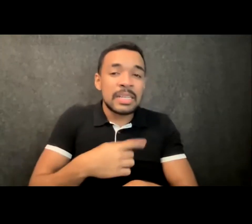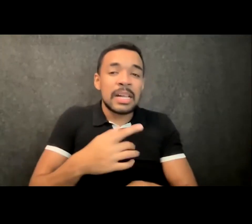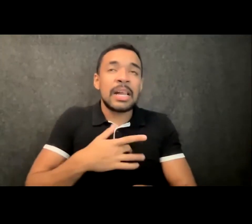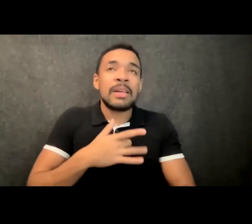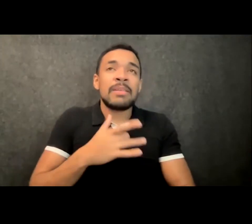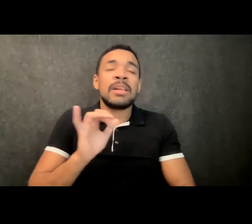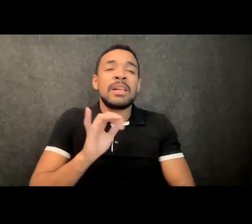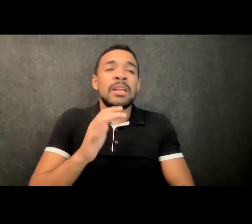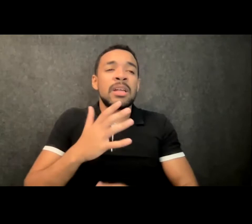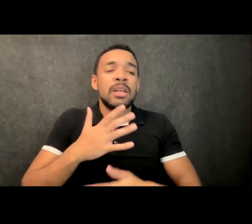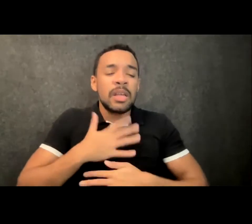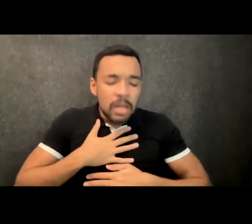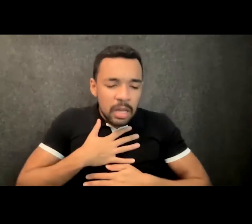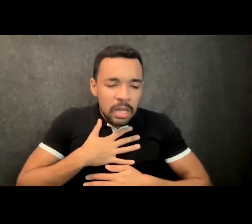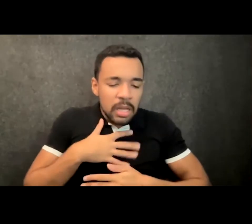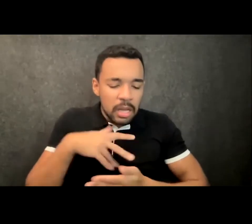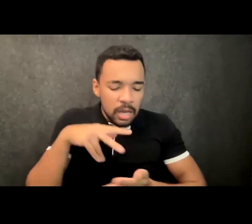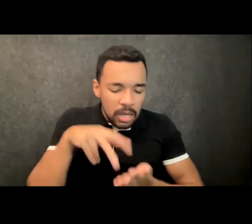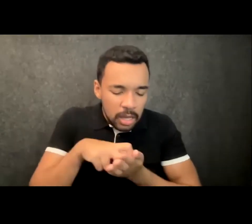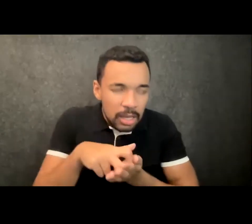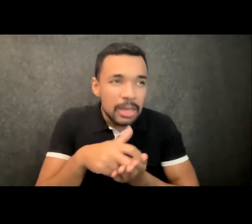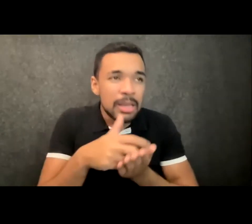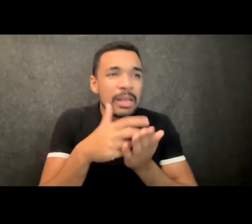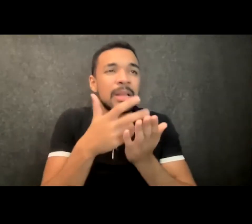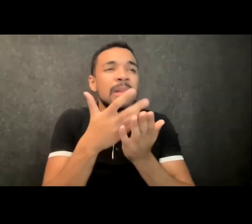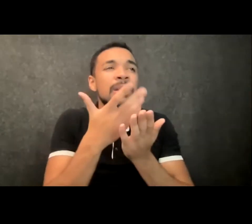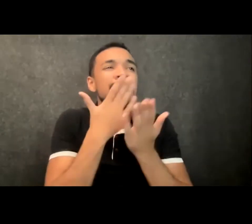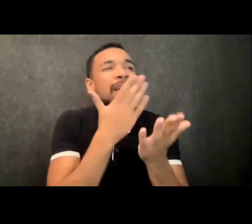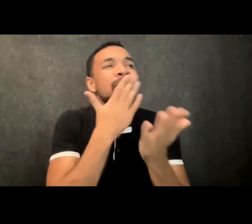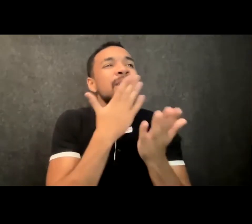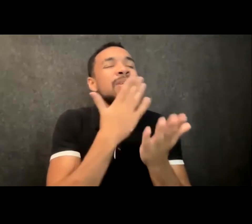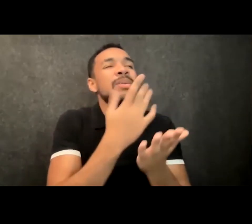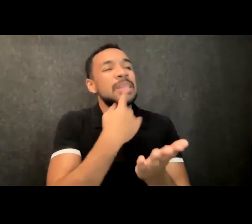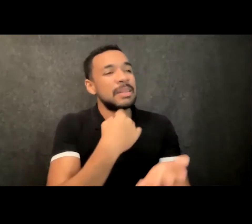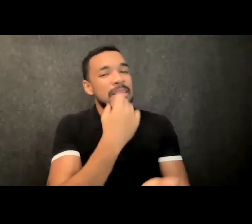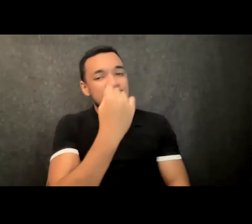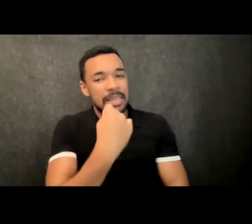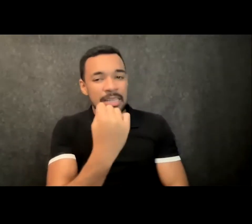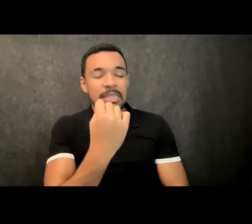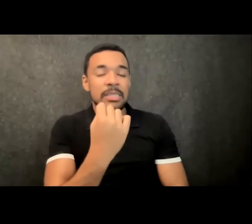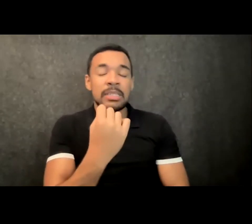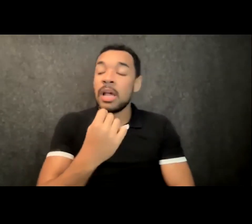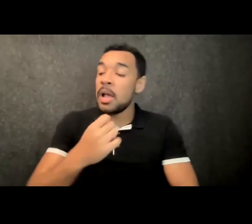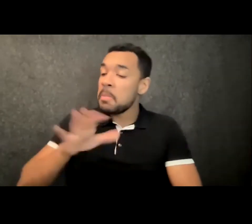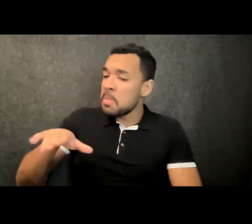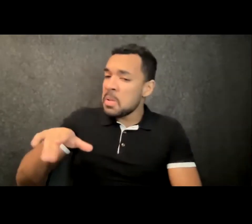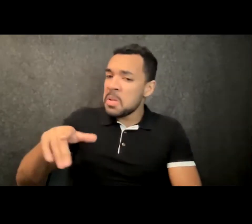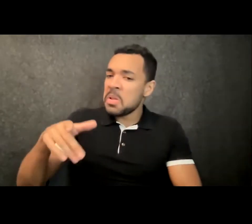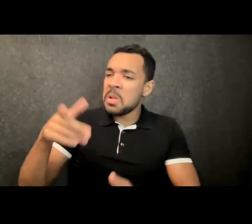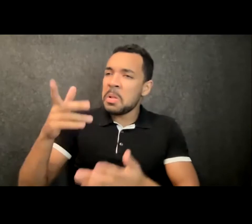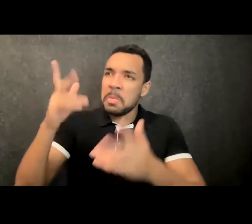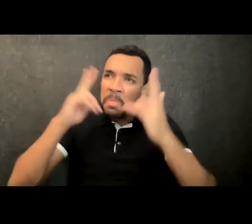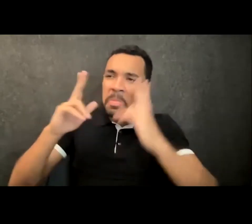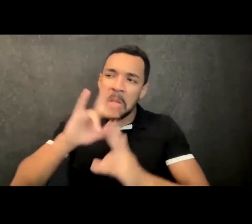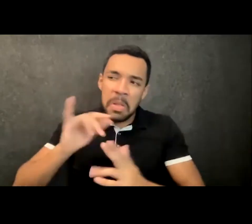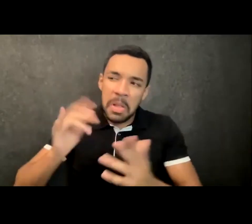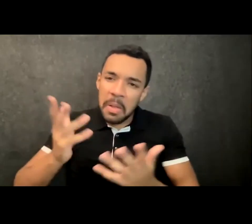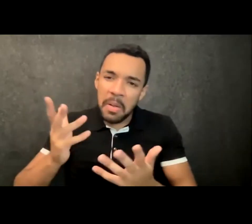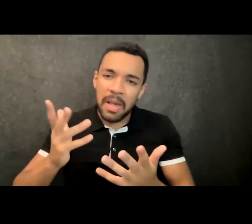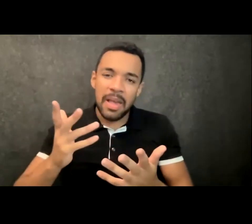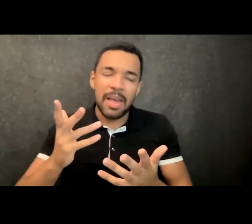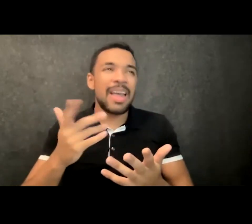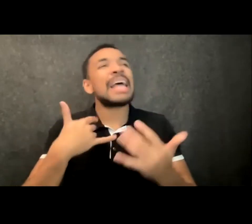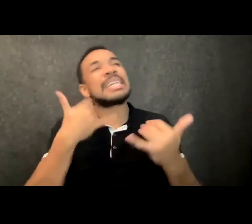gratitude for her, for saying yes. So what are you thinking? Oh, I'm still growing it out. It's gotten so